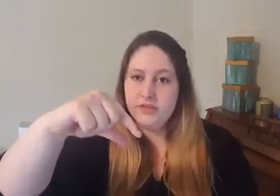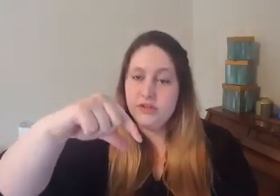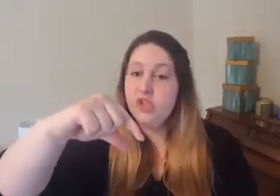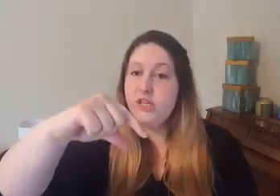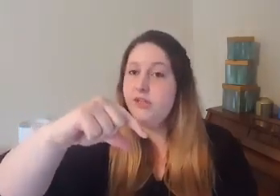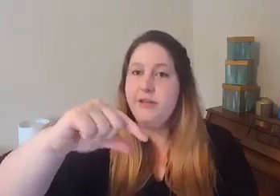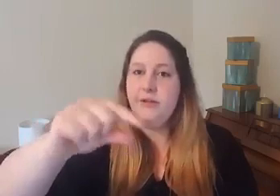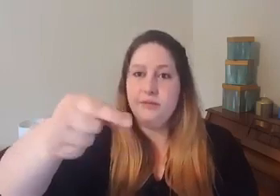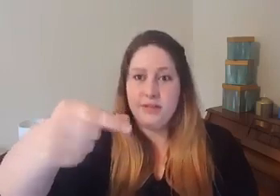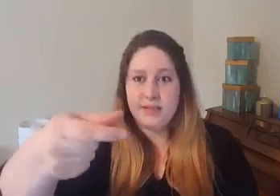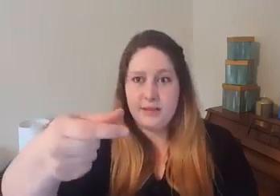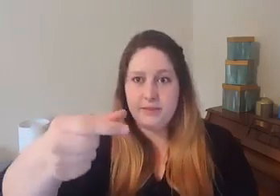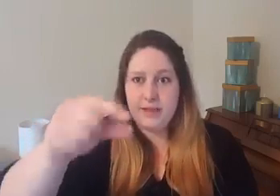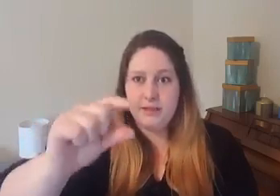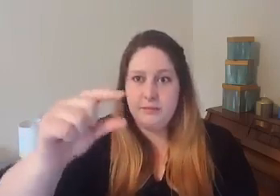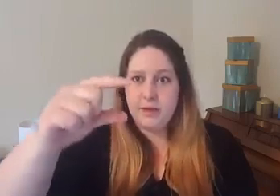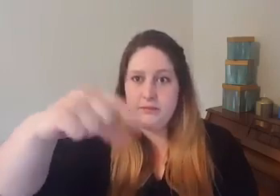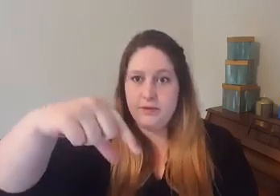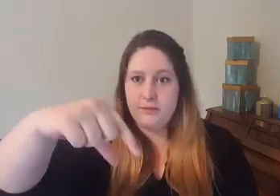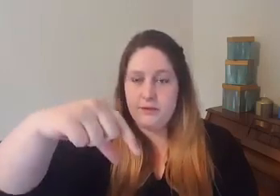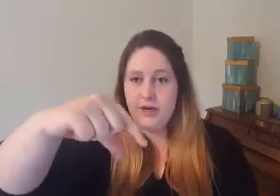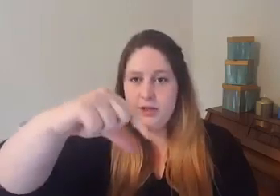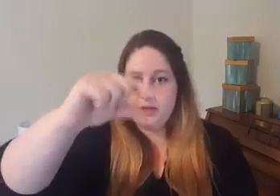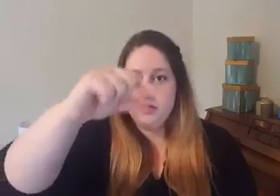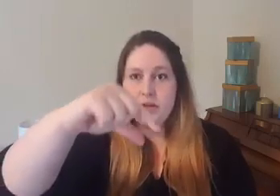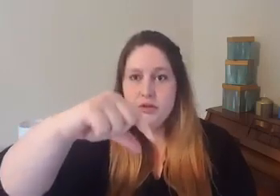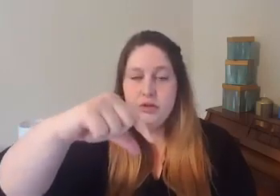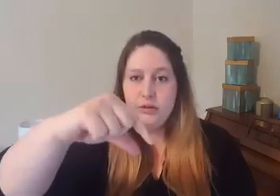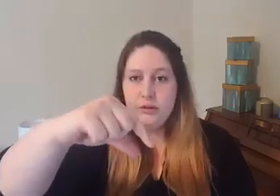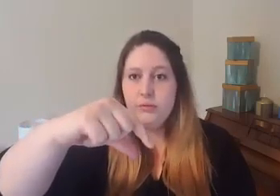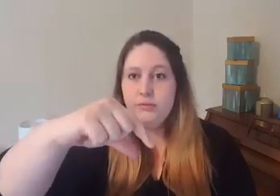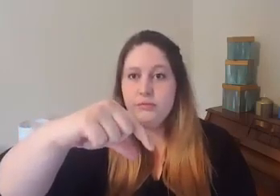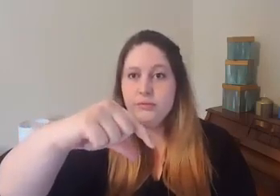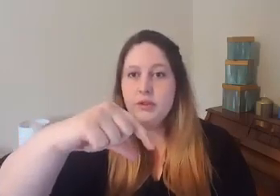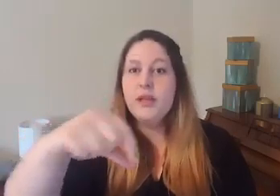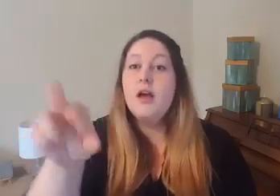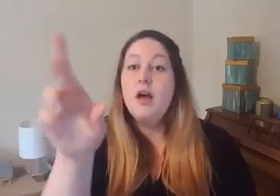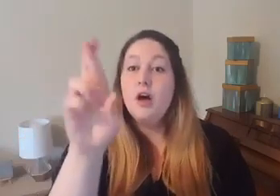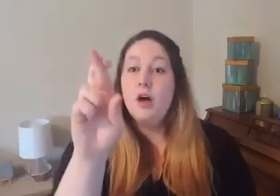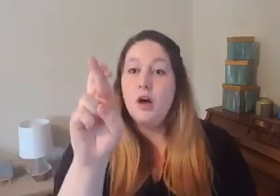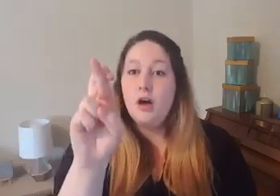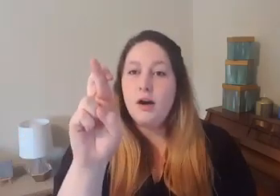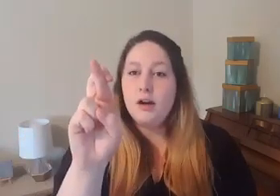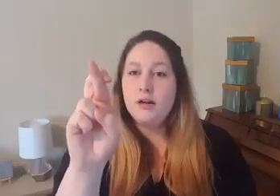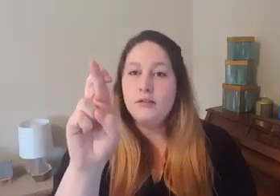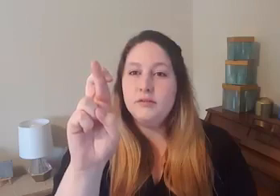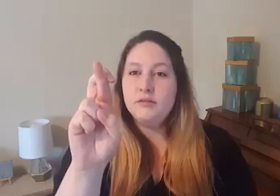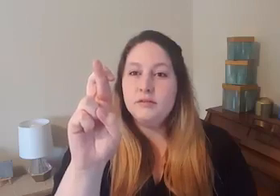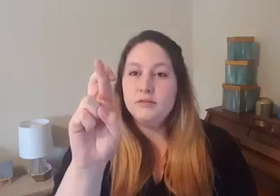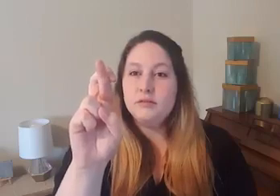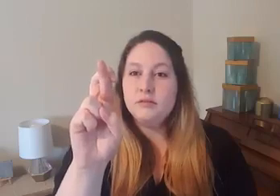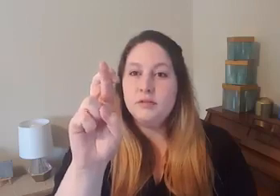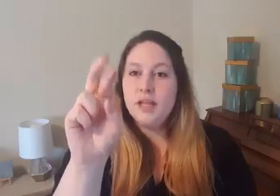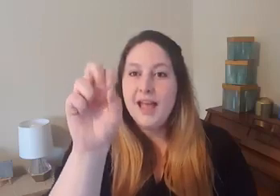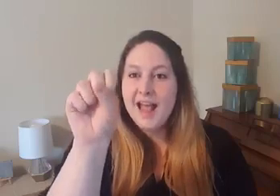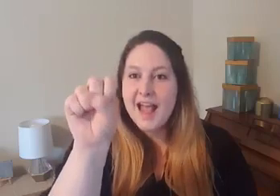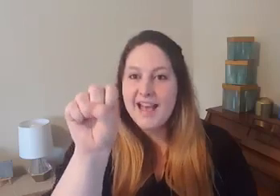so G and Q, same thing, but different direction. Q, R,